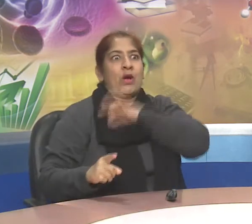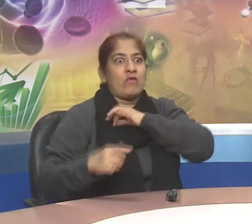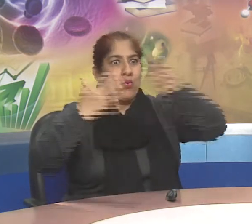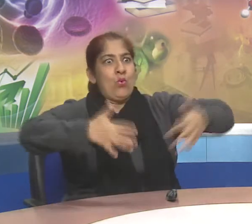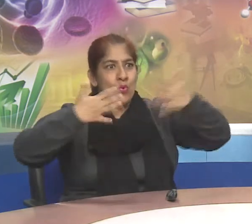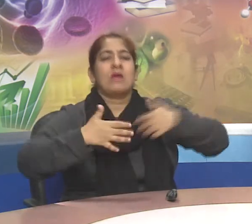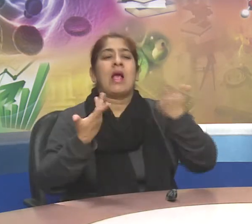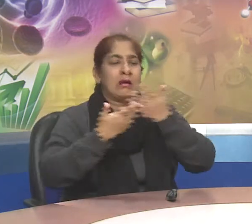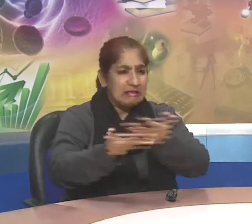It means